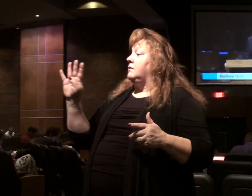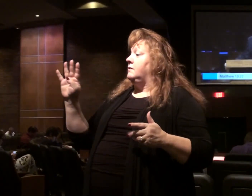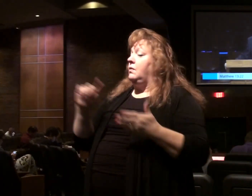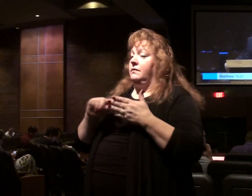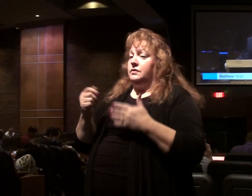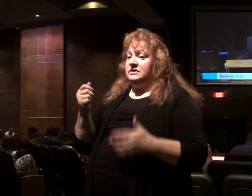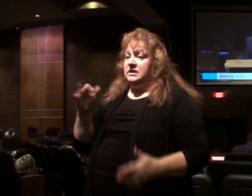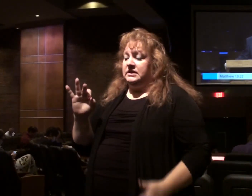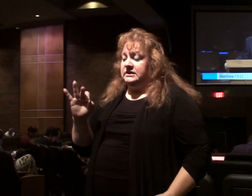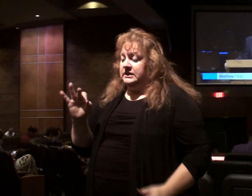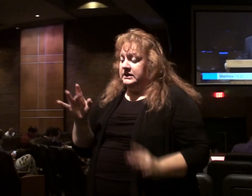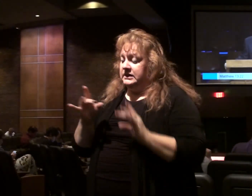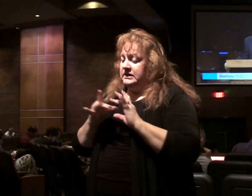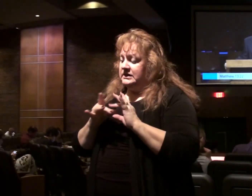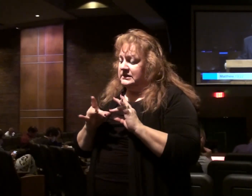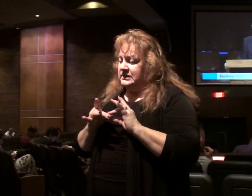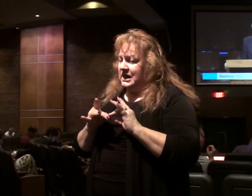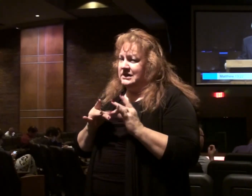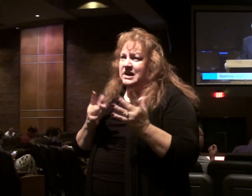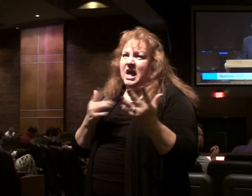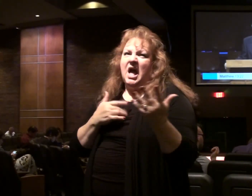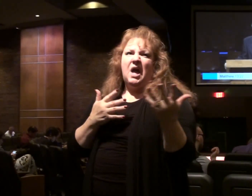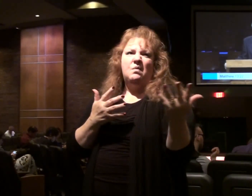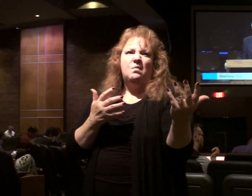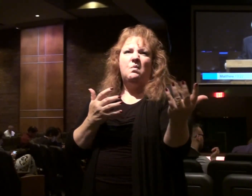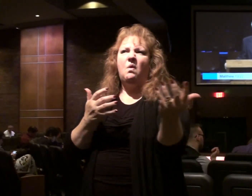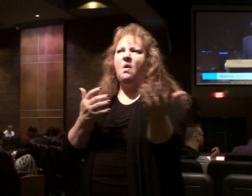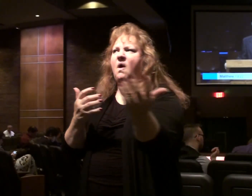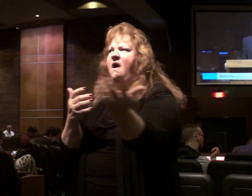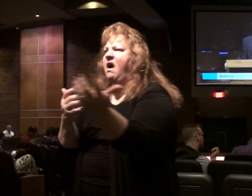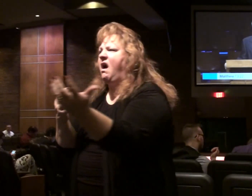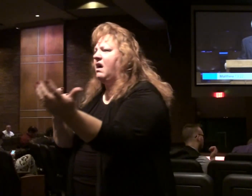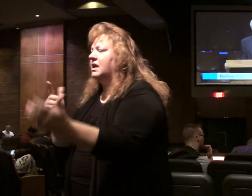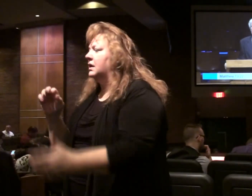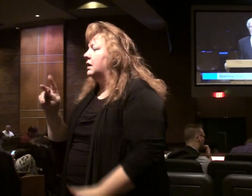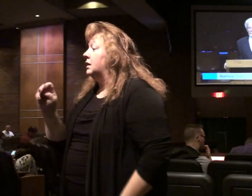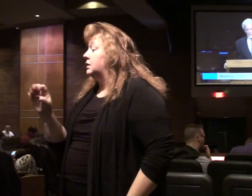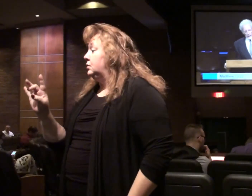Mark 4:19 says the desires for other things.